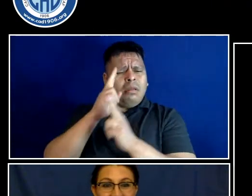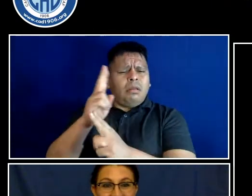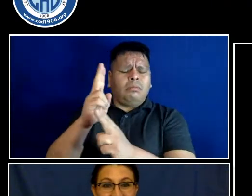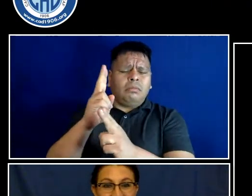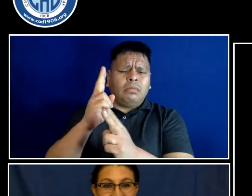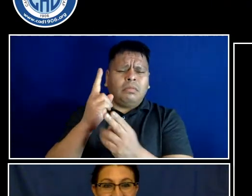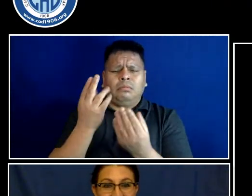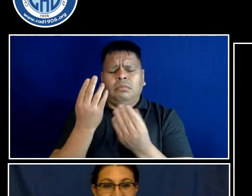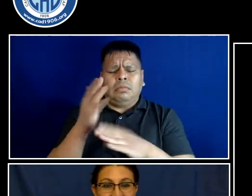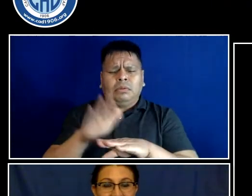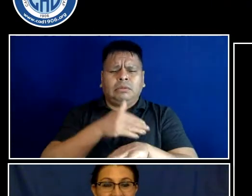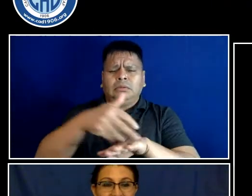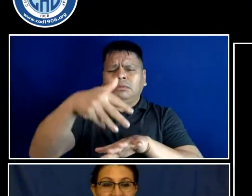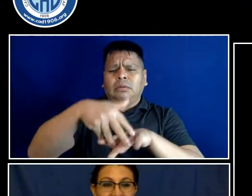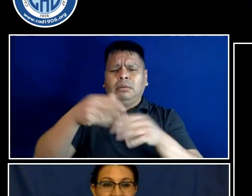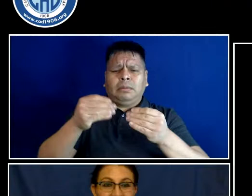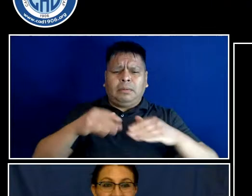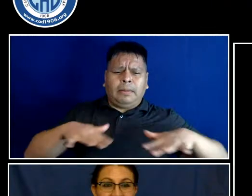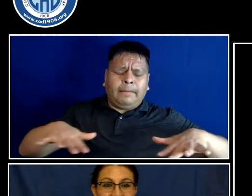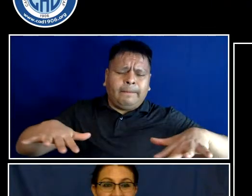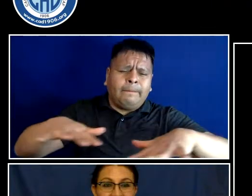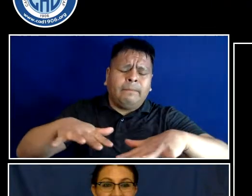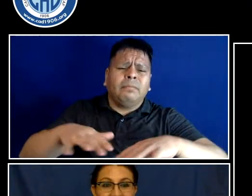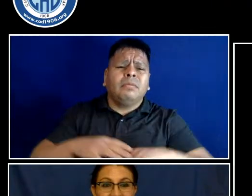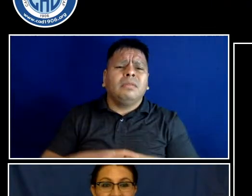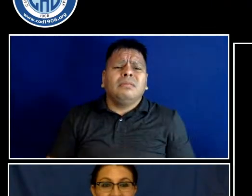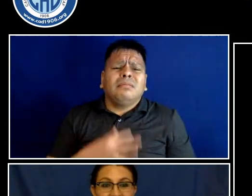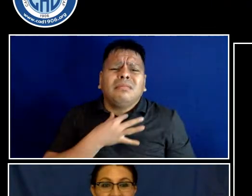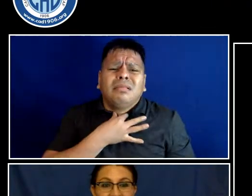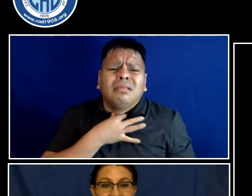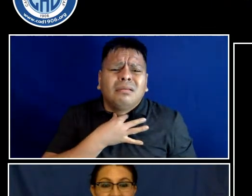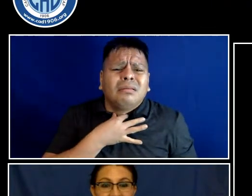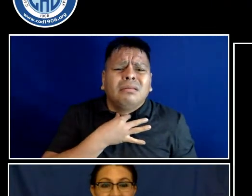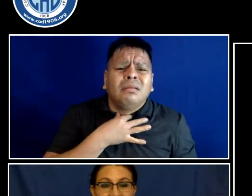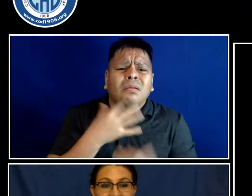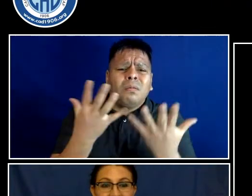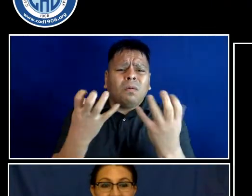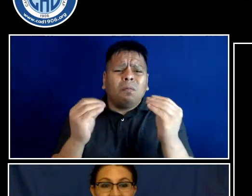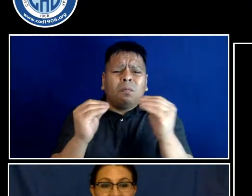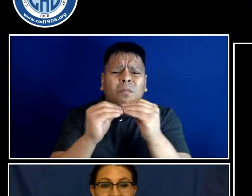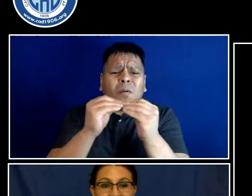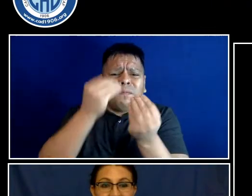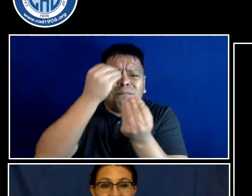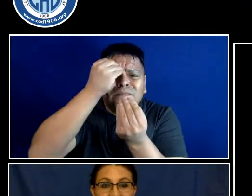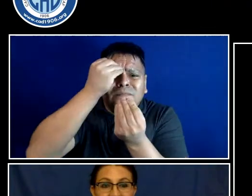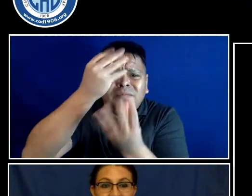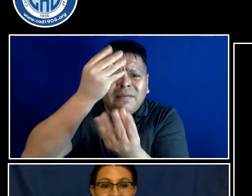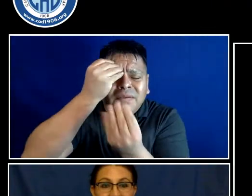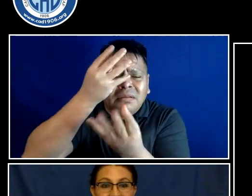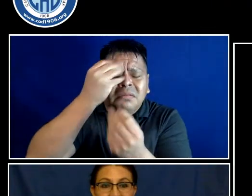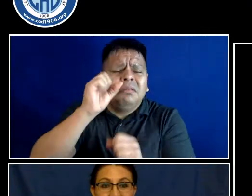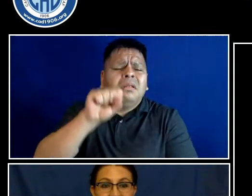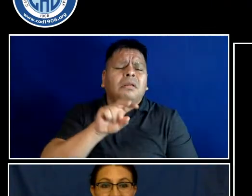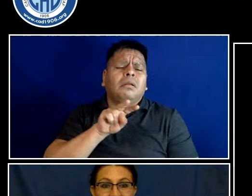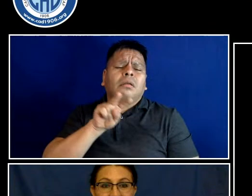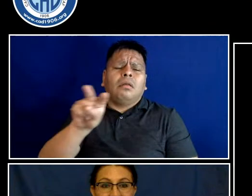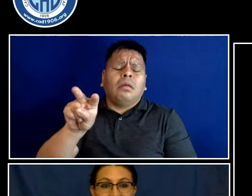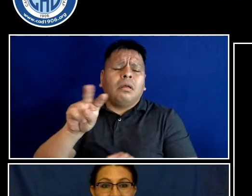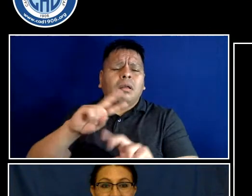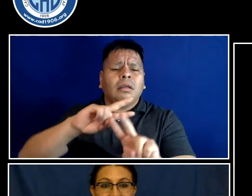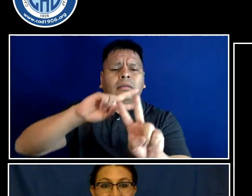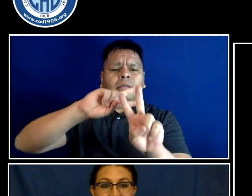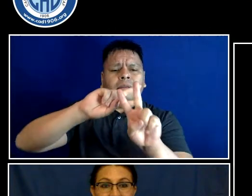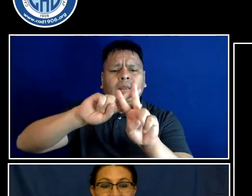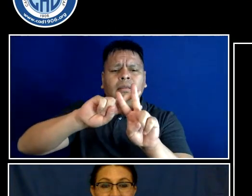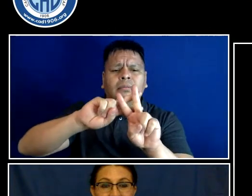are part of an event, in your opening ceremonies, please take the time to perform a land acknowledgement and honor